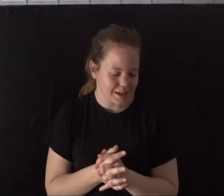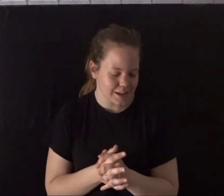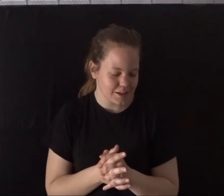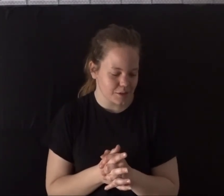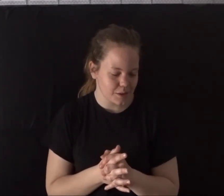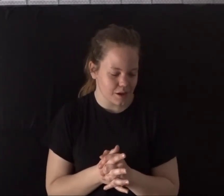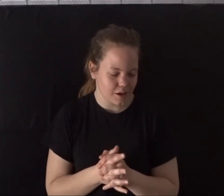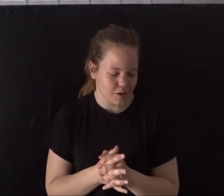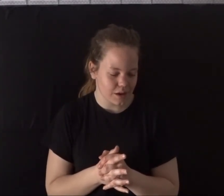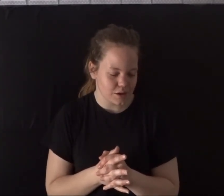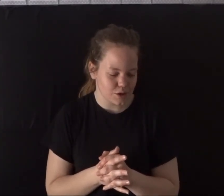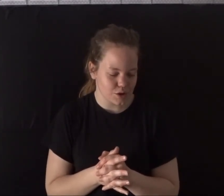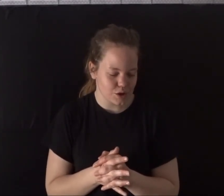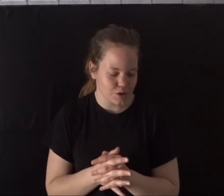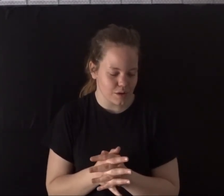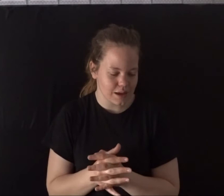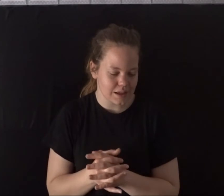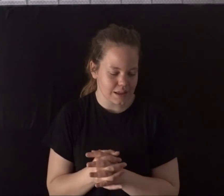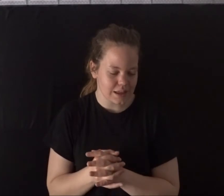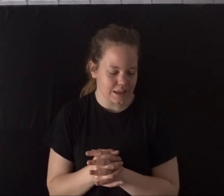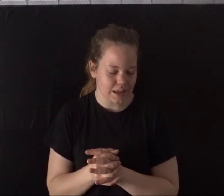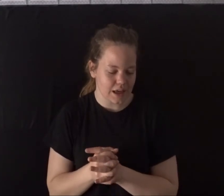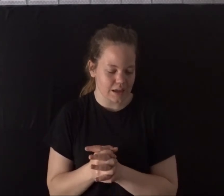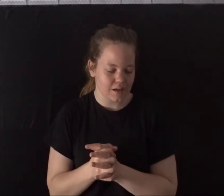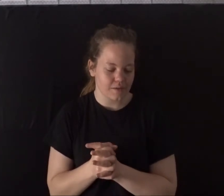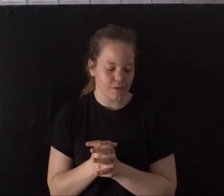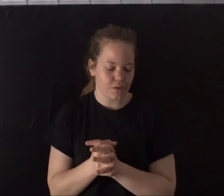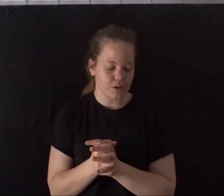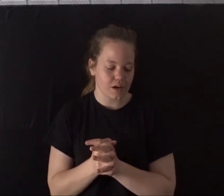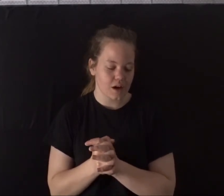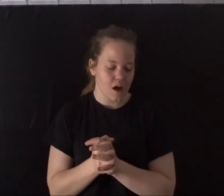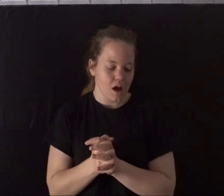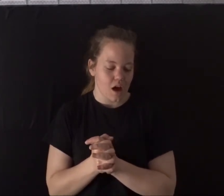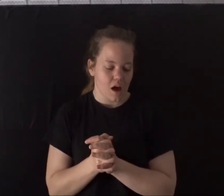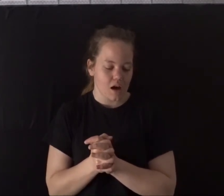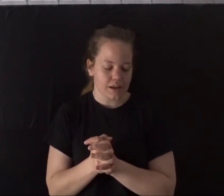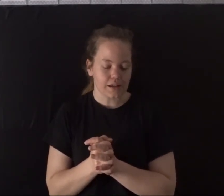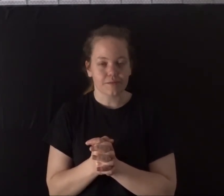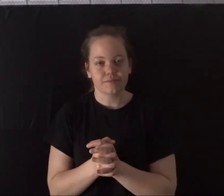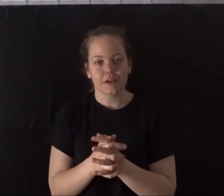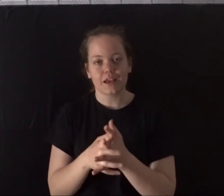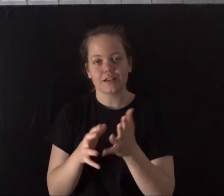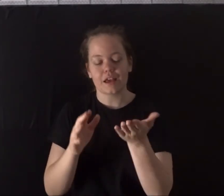next one we are going to do is the sign for hockey. And that